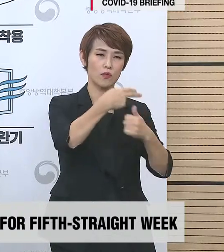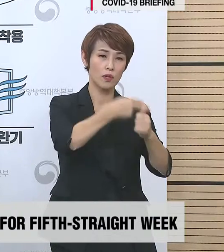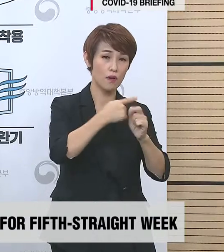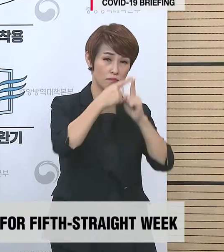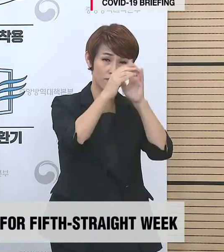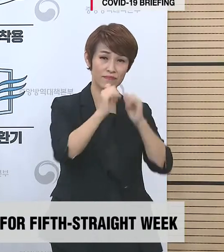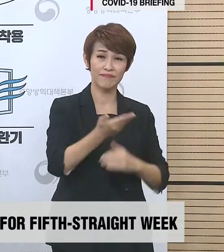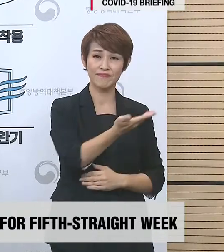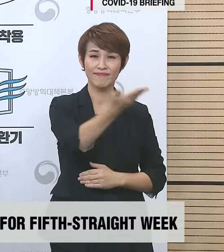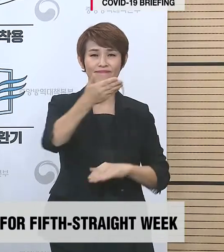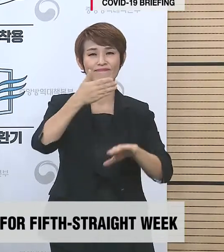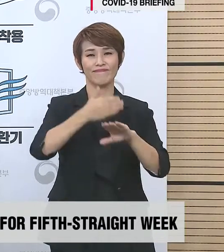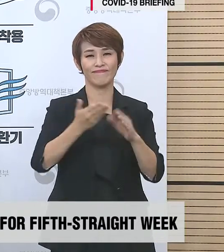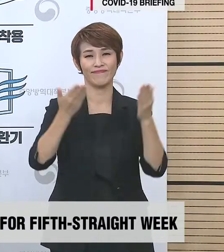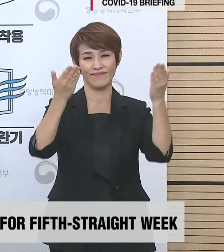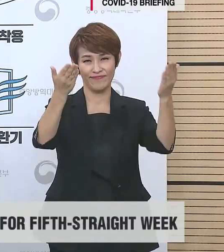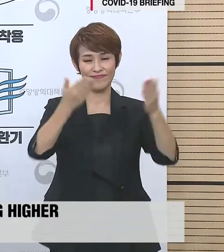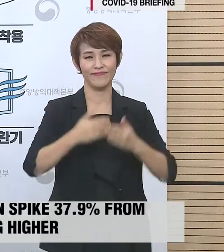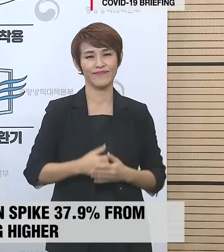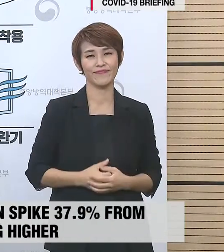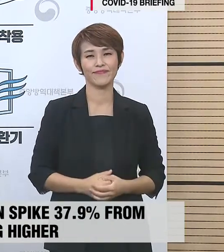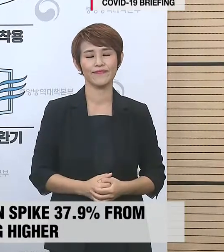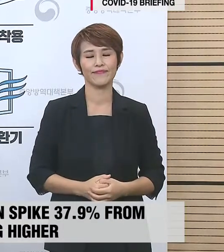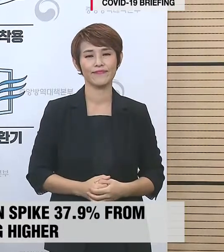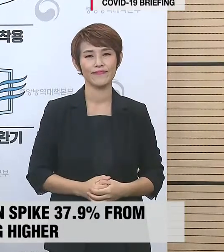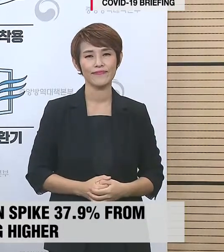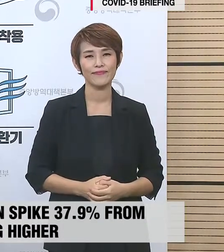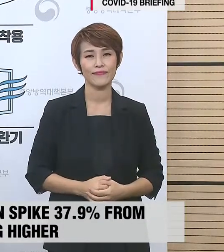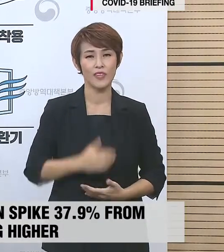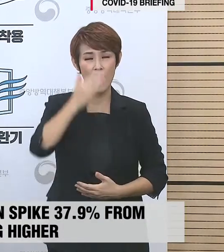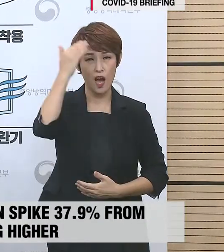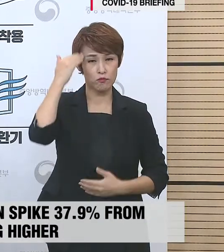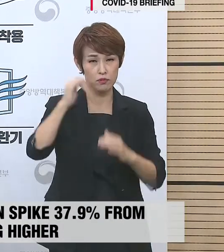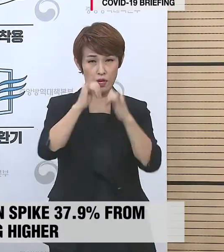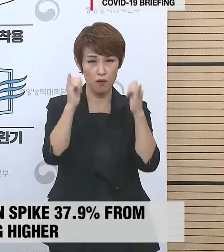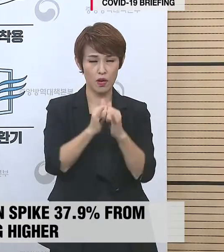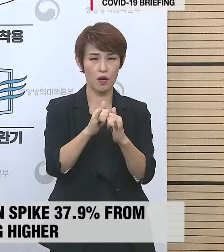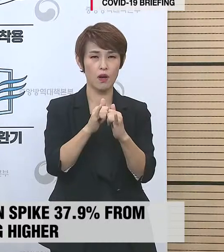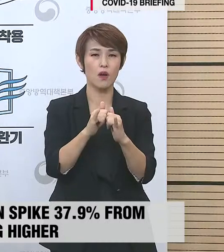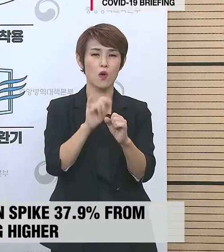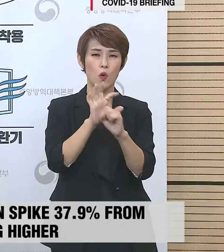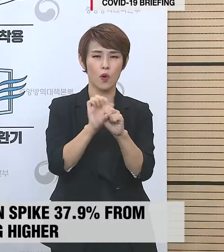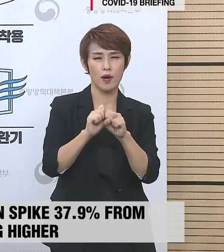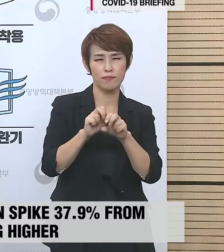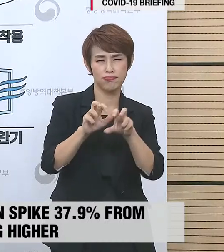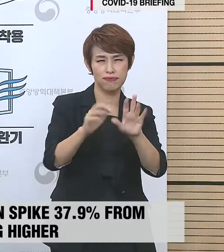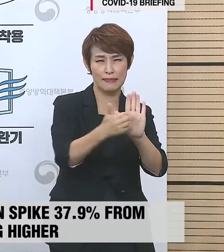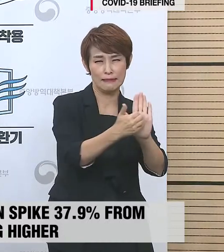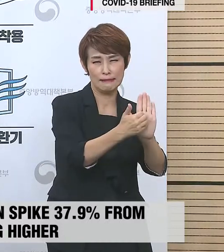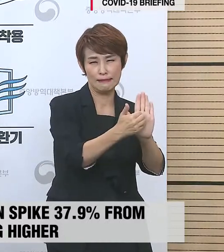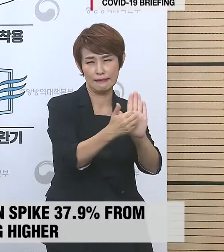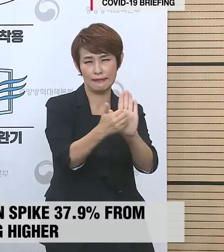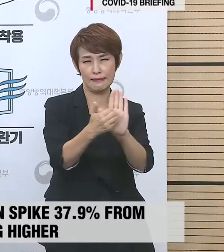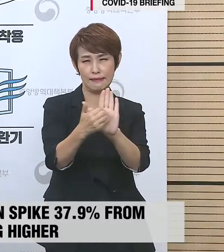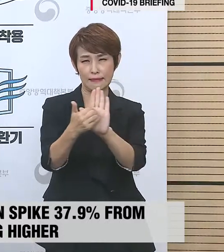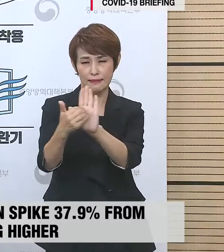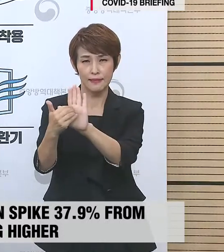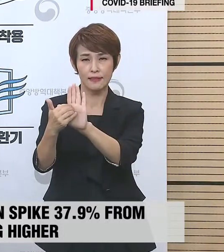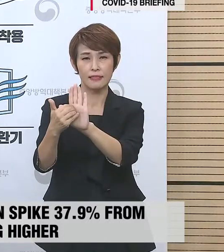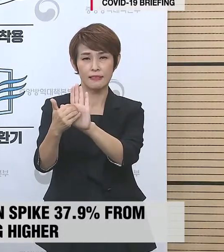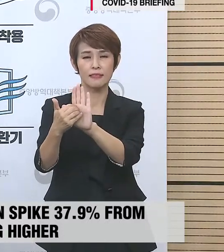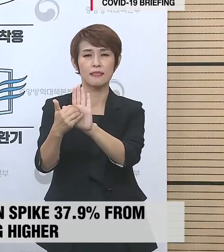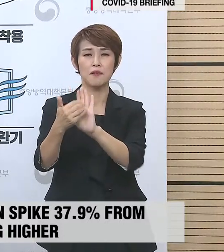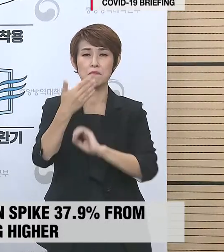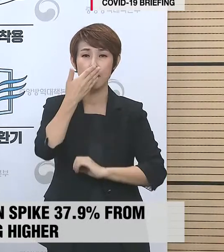participation. My thanks also go out to many medical staff members who are fighting on the forefront, and also many epidemiological